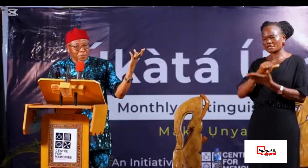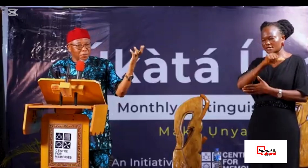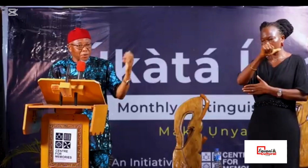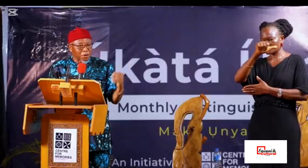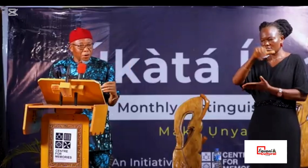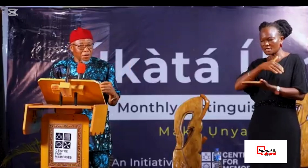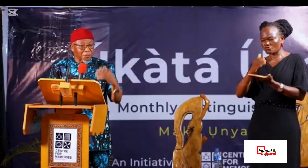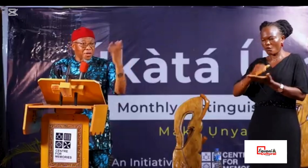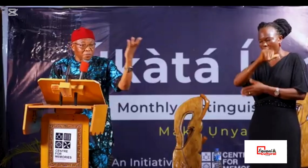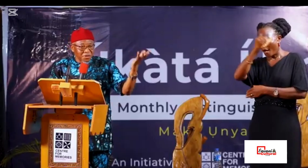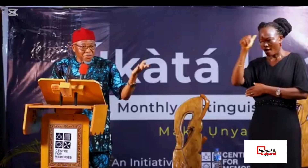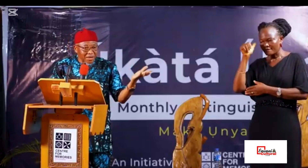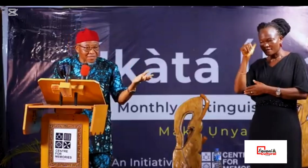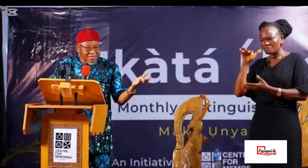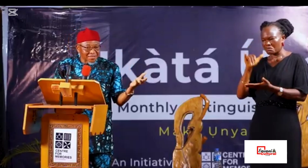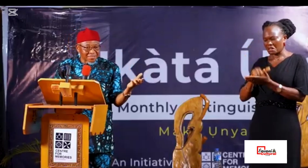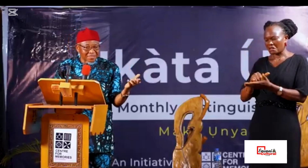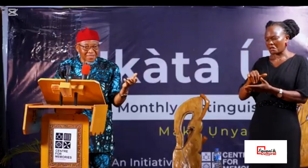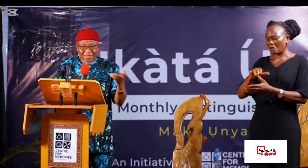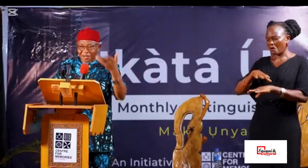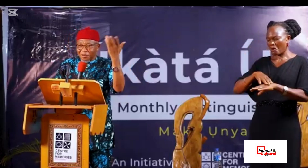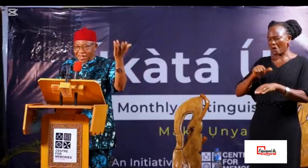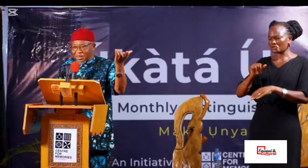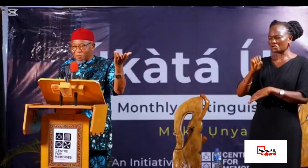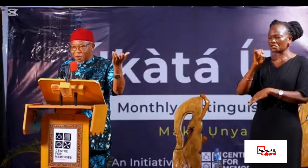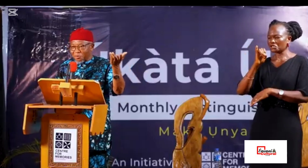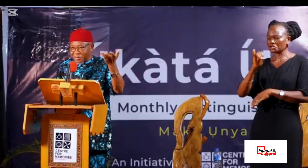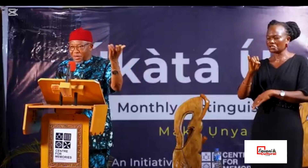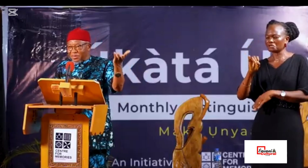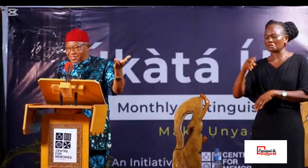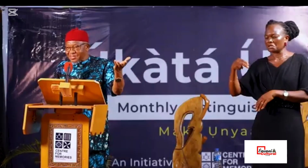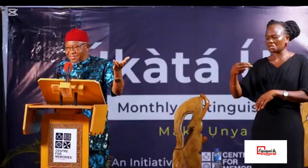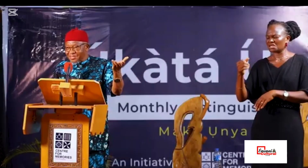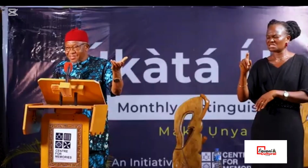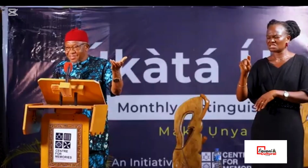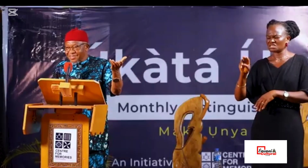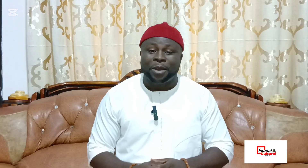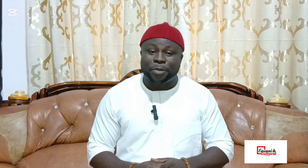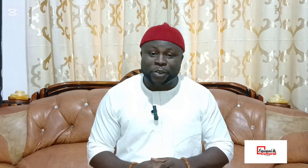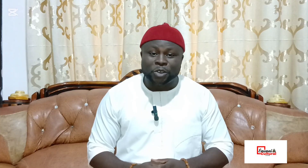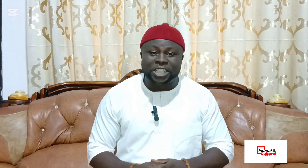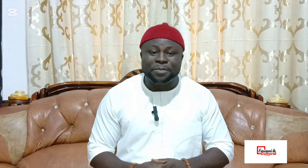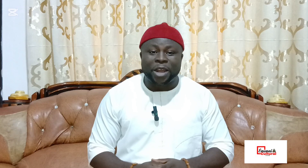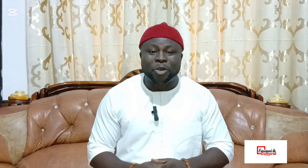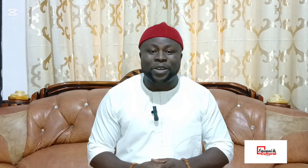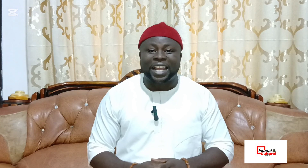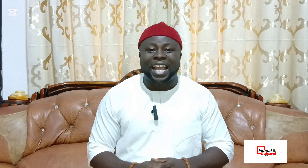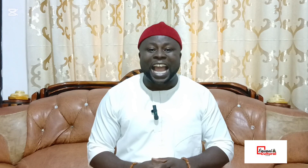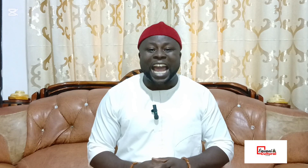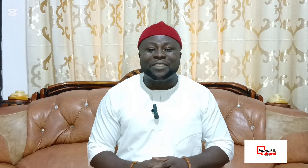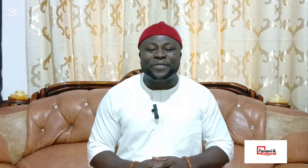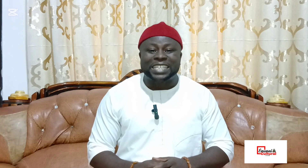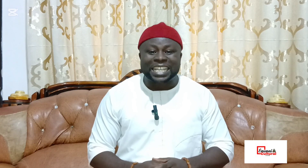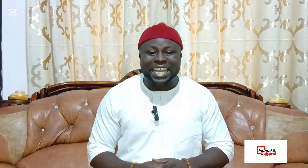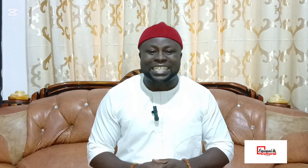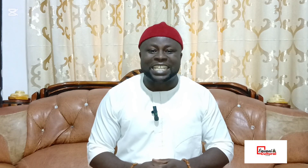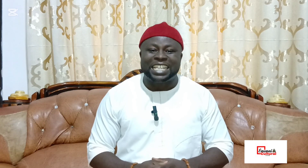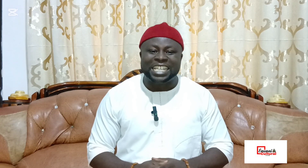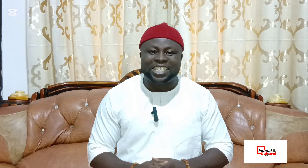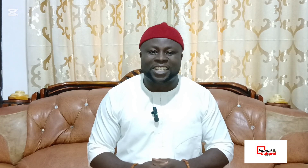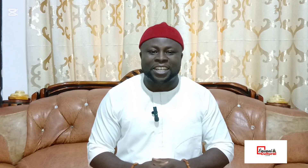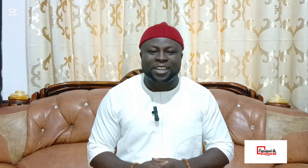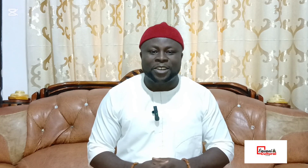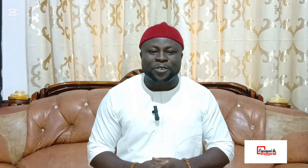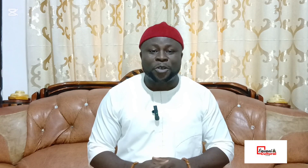the people they call the pygmies, right? Have you heard the word pygmies? Professor Chimakore had first class